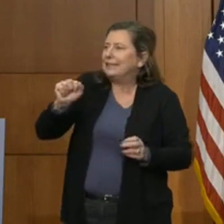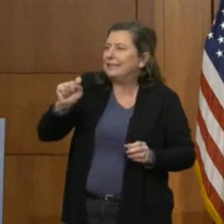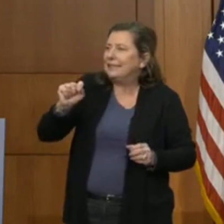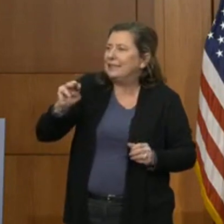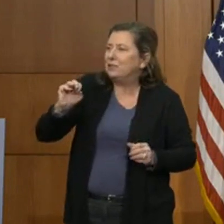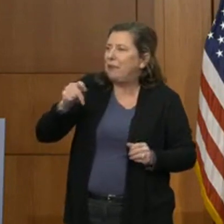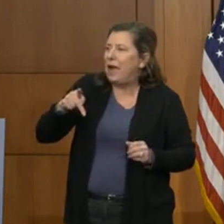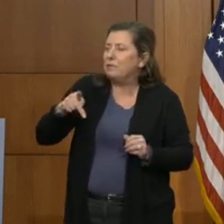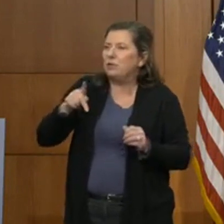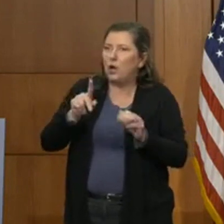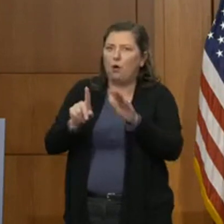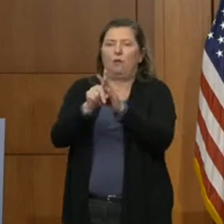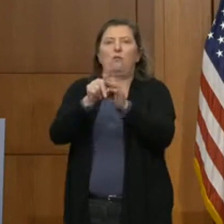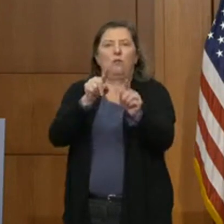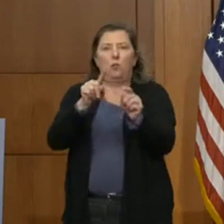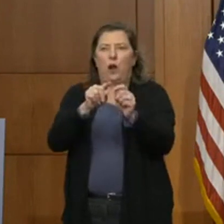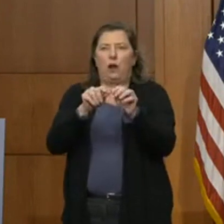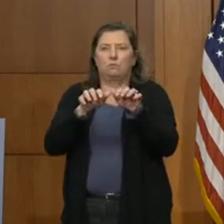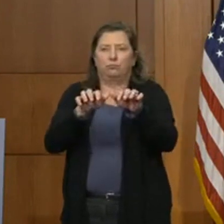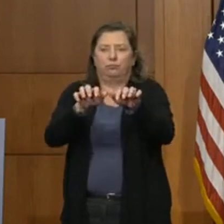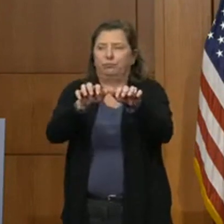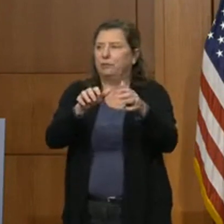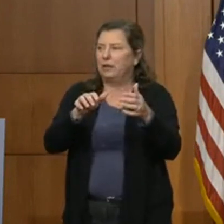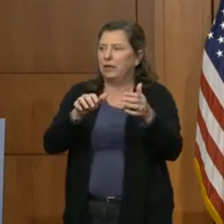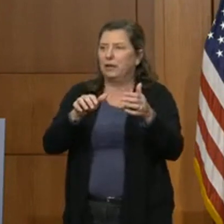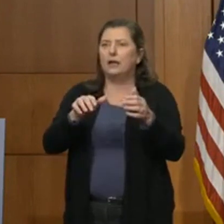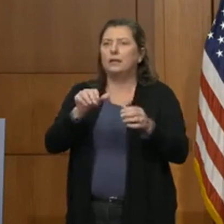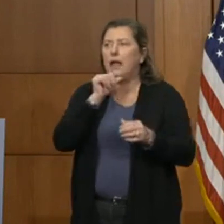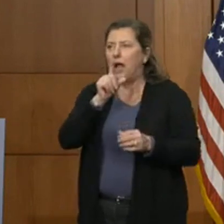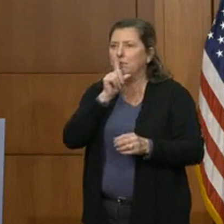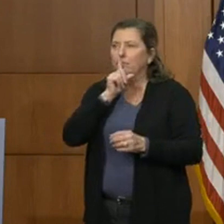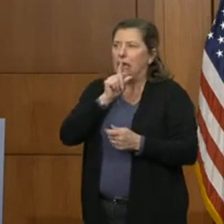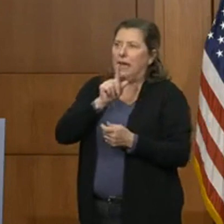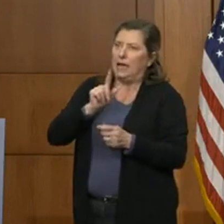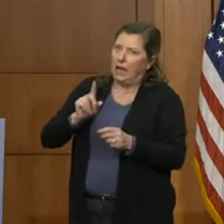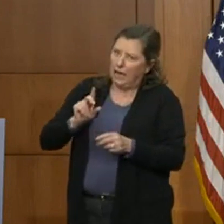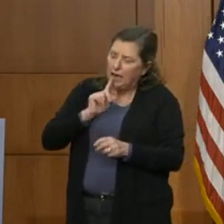give people an idea of where concentrations are without giving actual